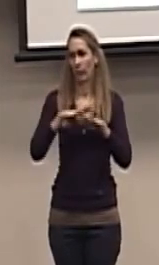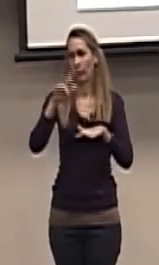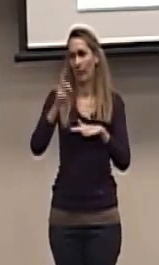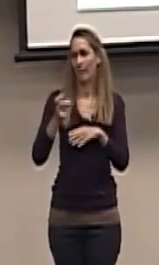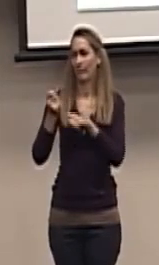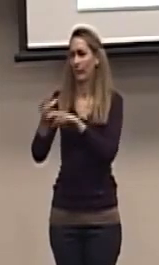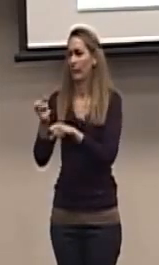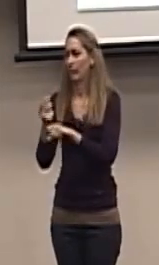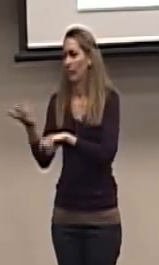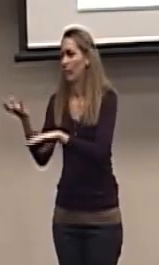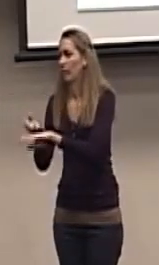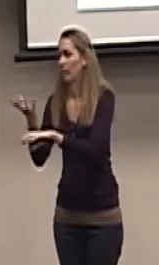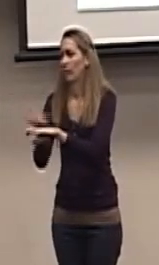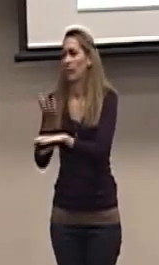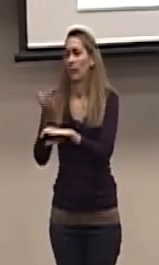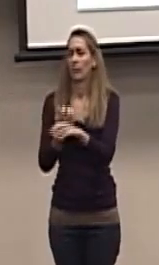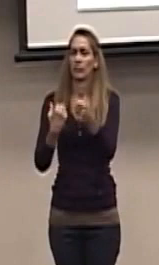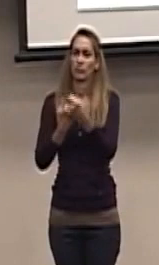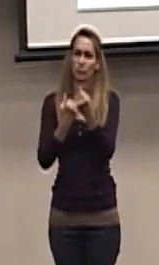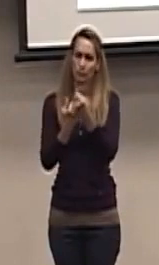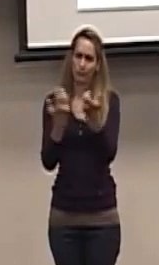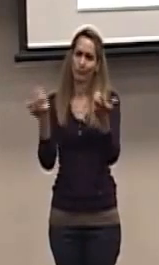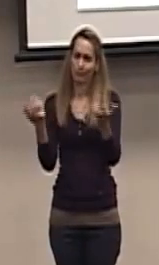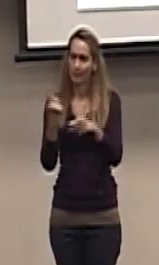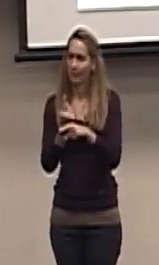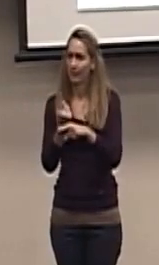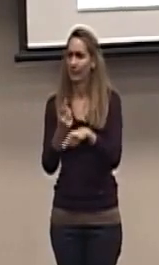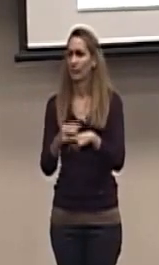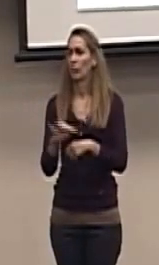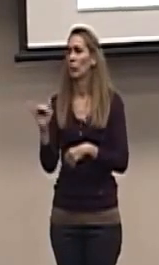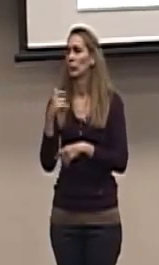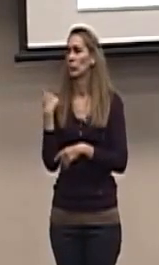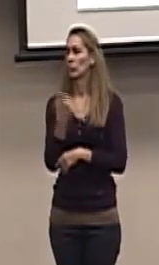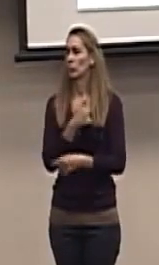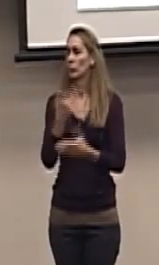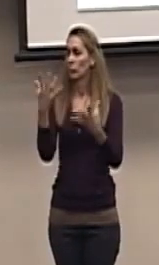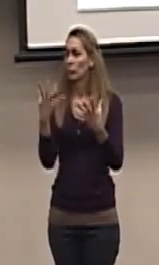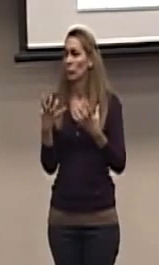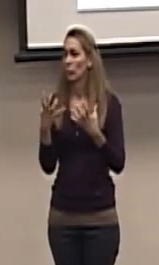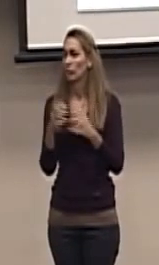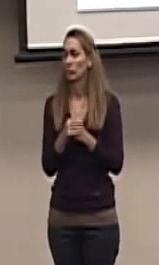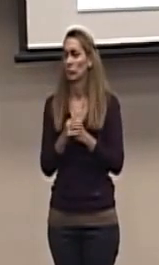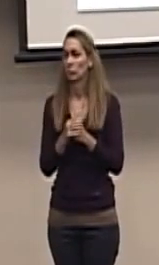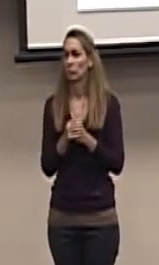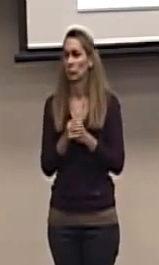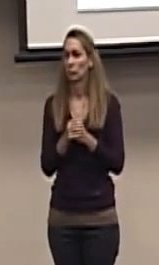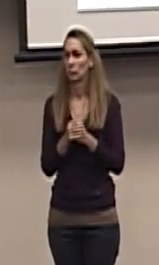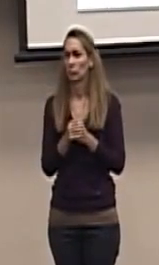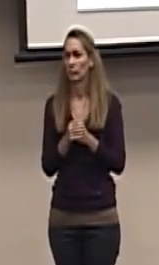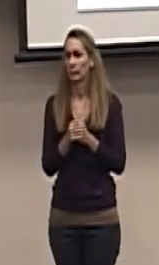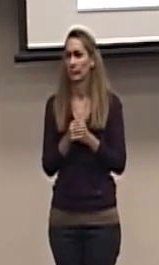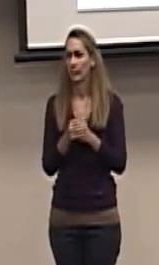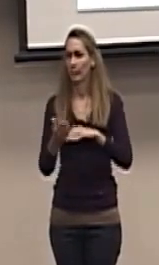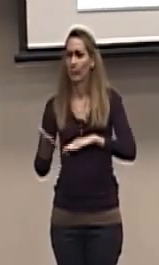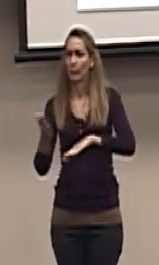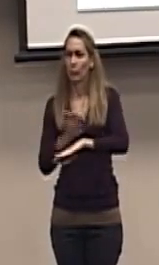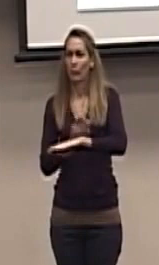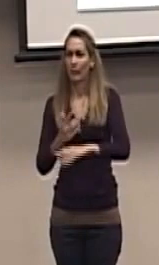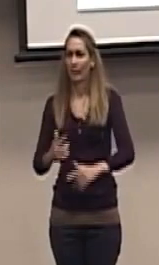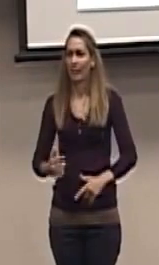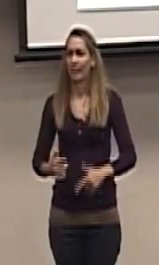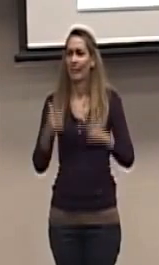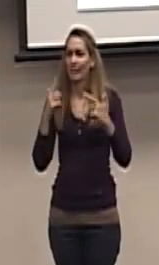for budgetary support, right? We also seek to improve the living conditions of students on